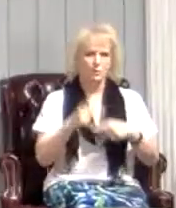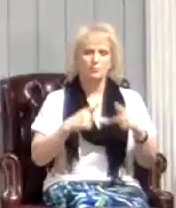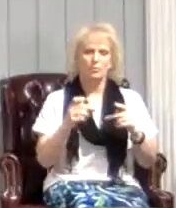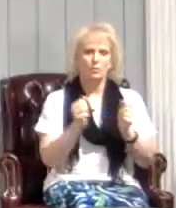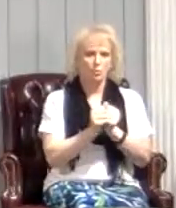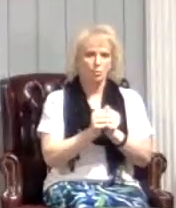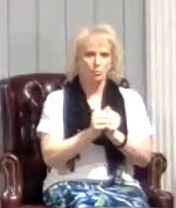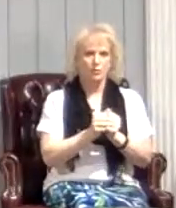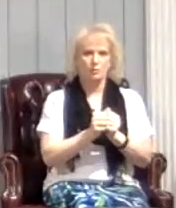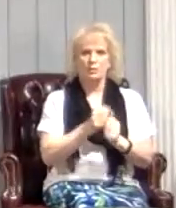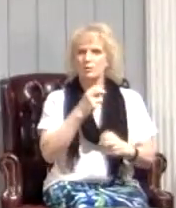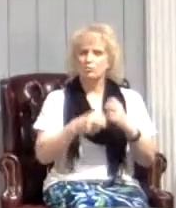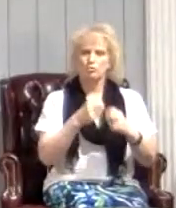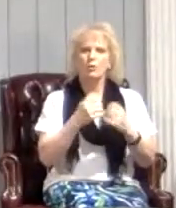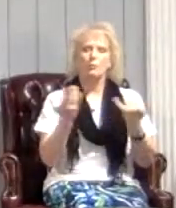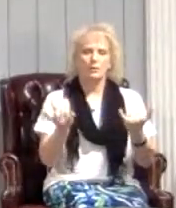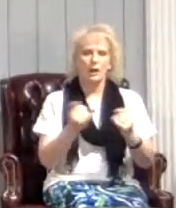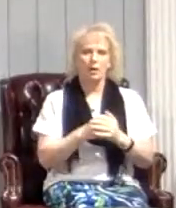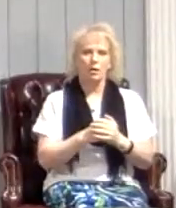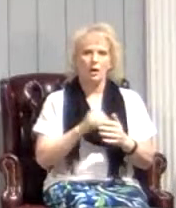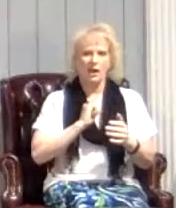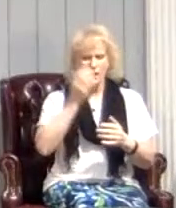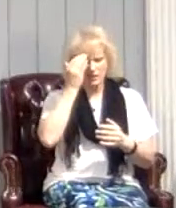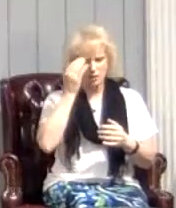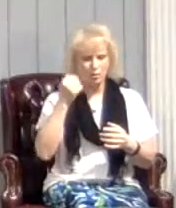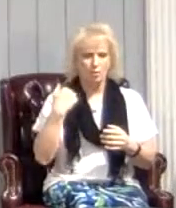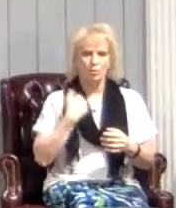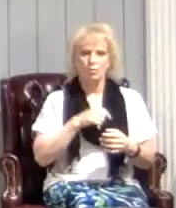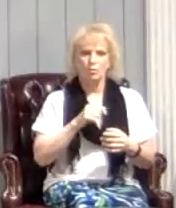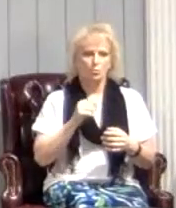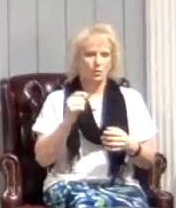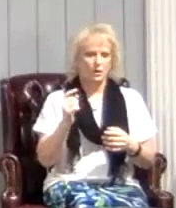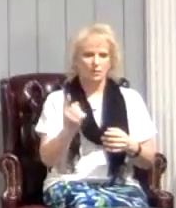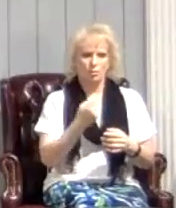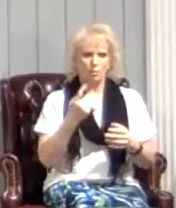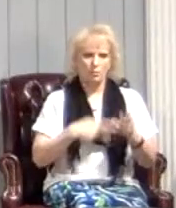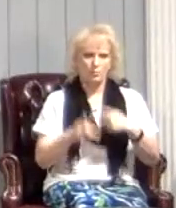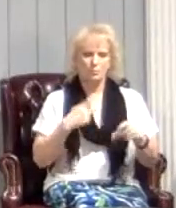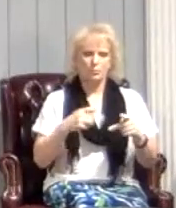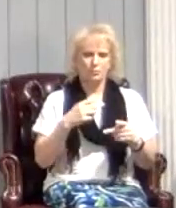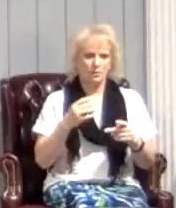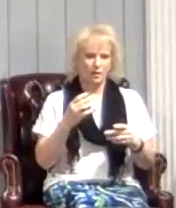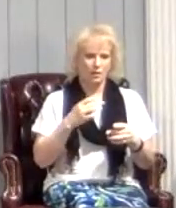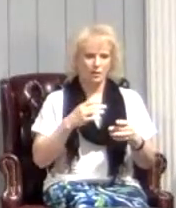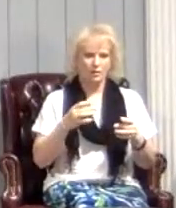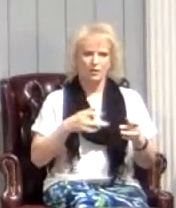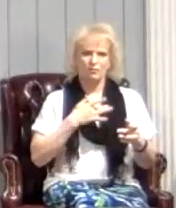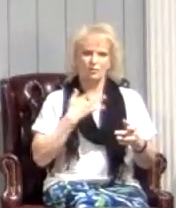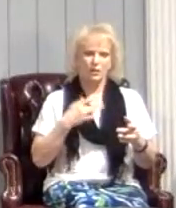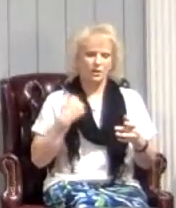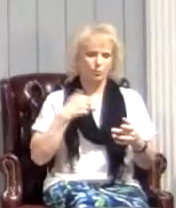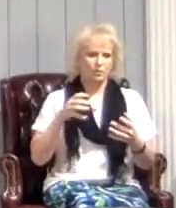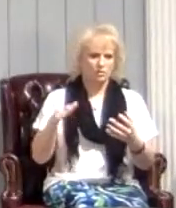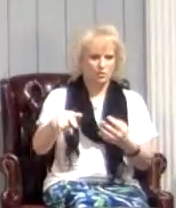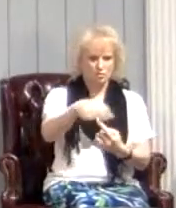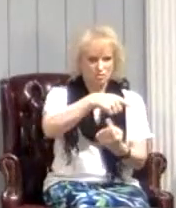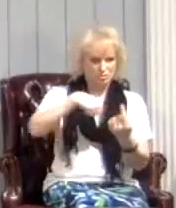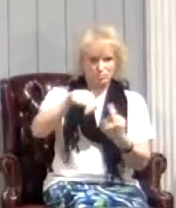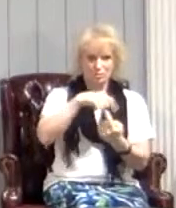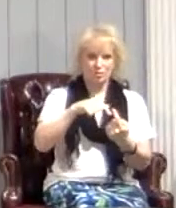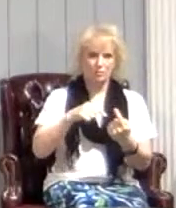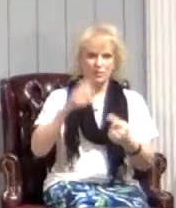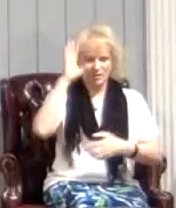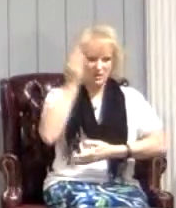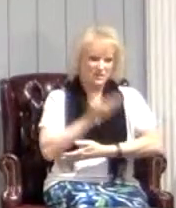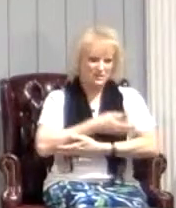trouble right now. I know that we're not the only people who feel like we're surrounded by the sons of men whose teeth are spears and arrows and